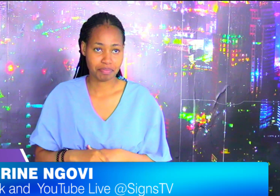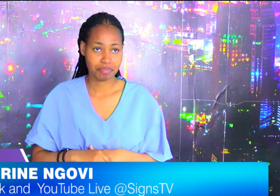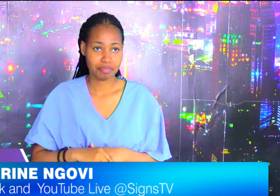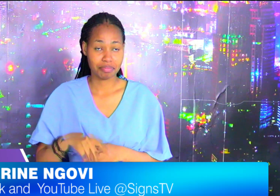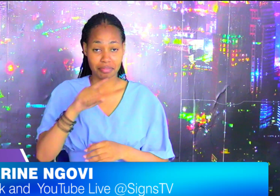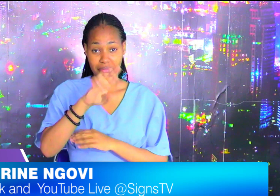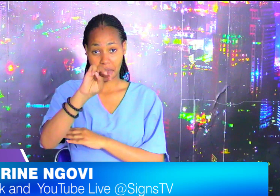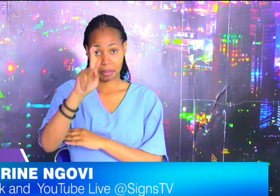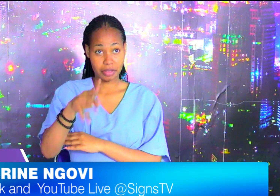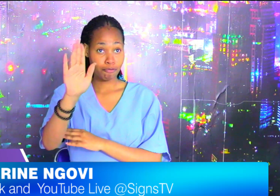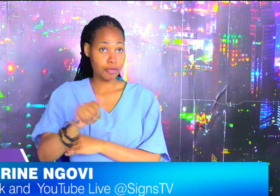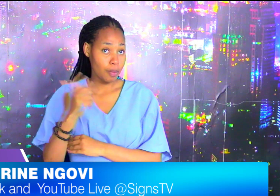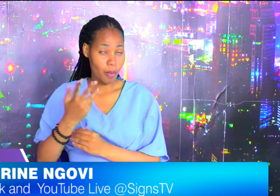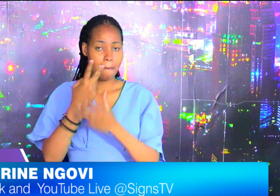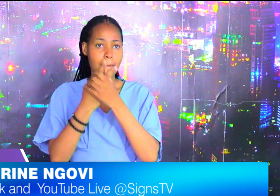The